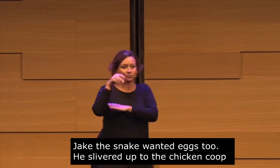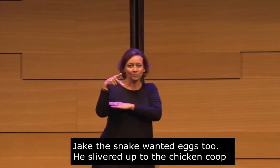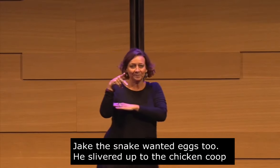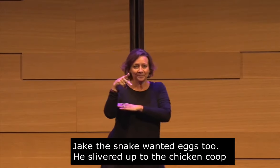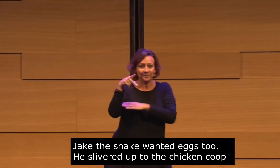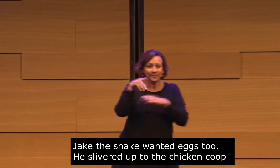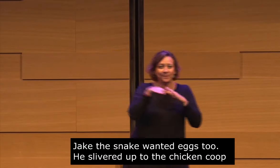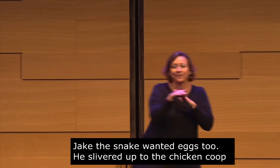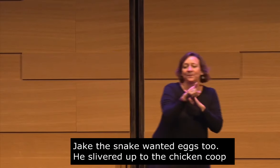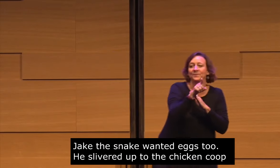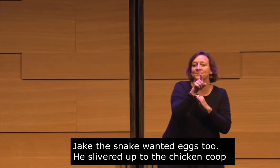coop.